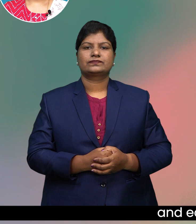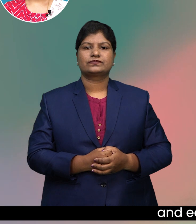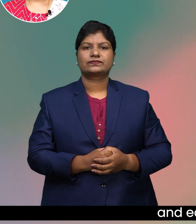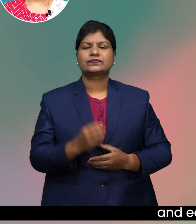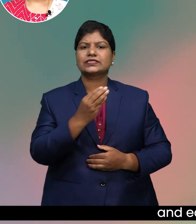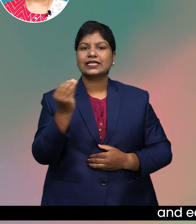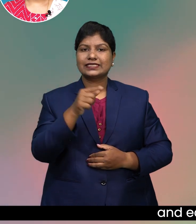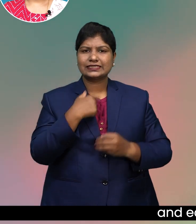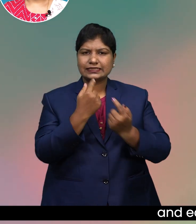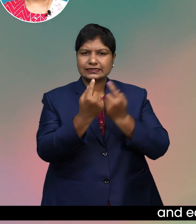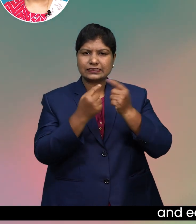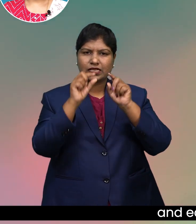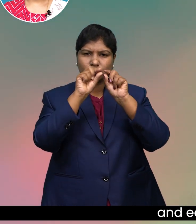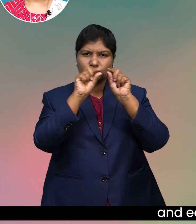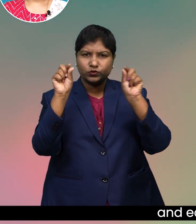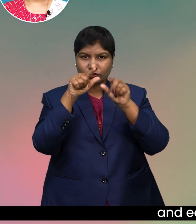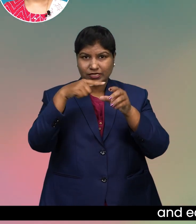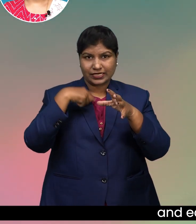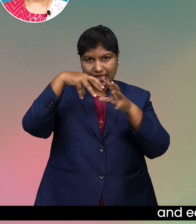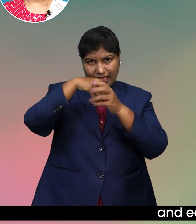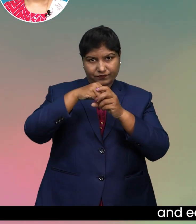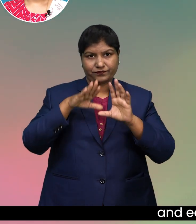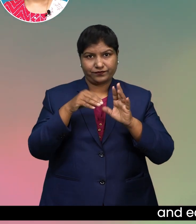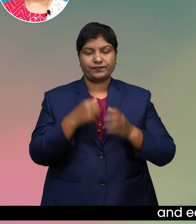and each lobule contains